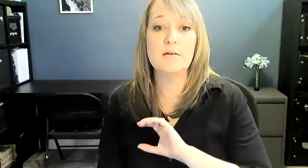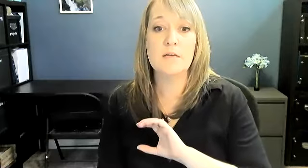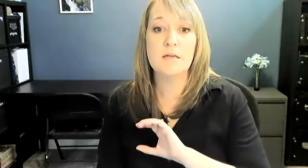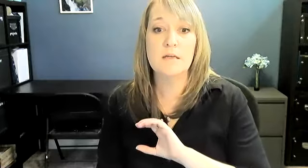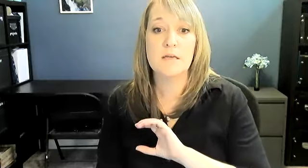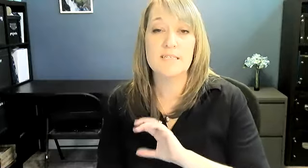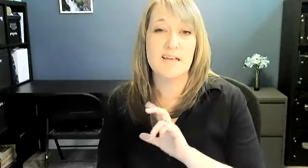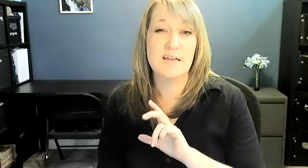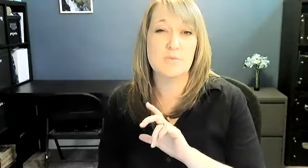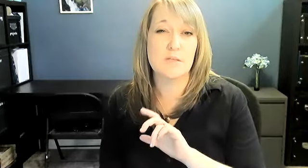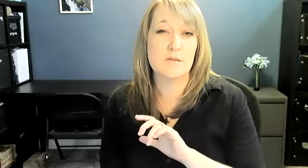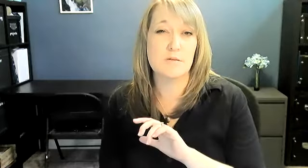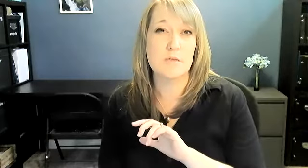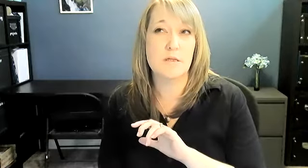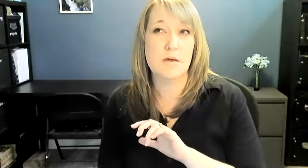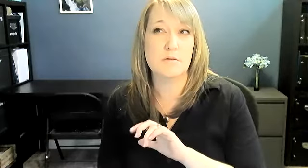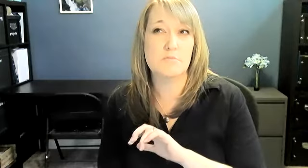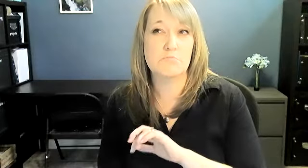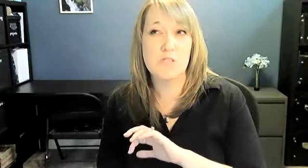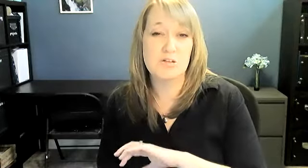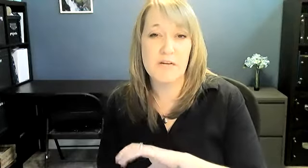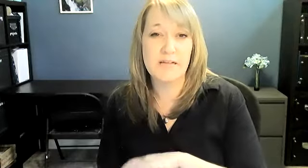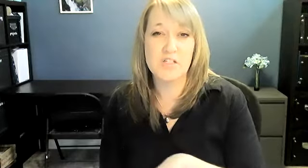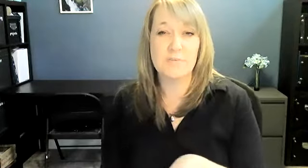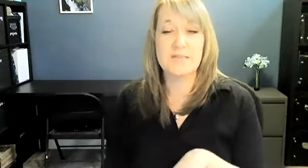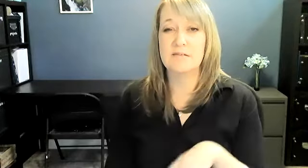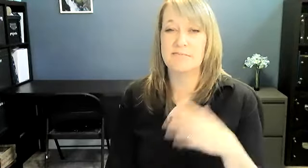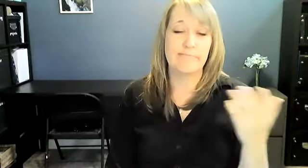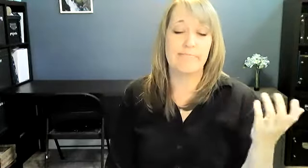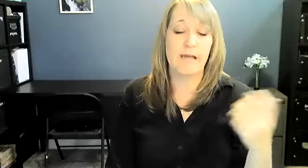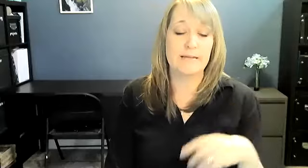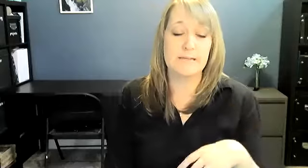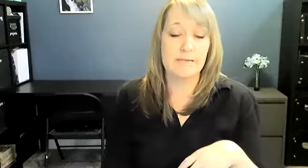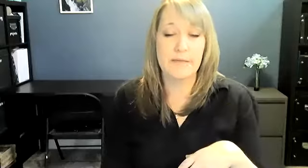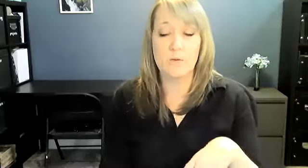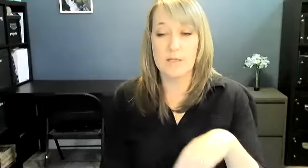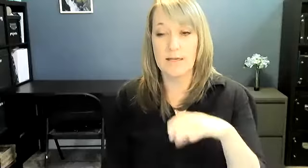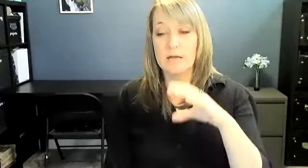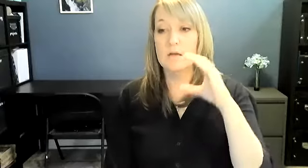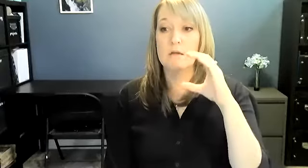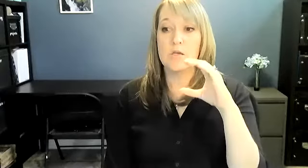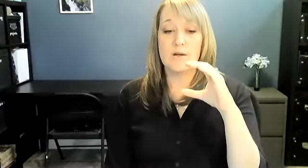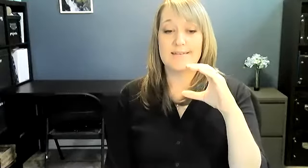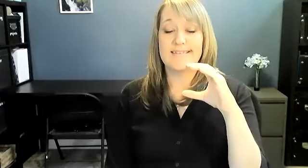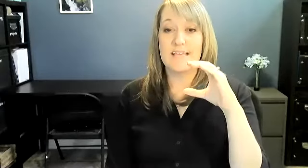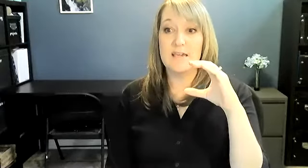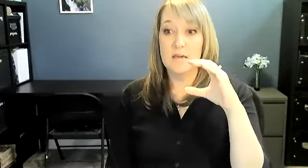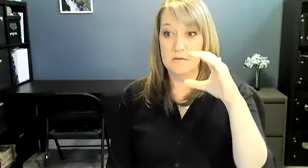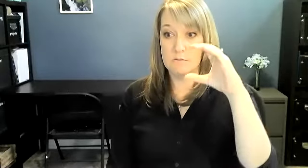Email can be signed with two different hand shapes. I see them equally. You want to C with